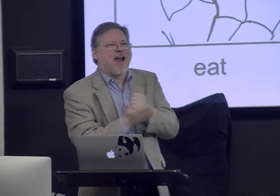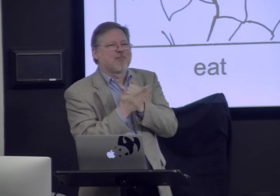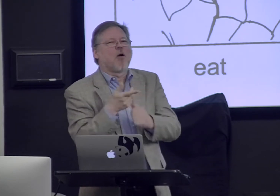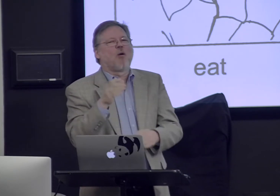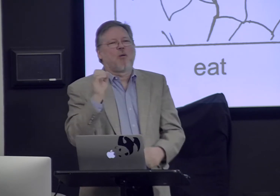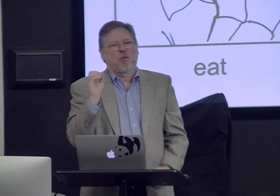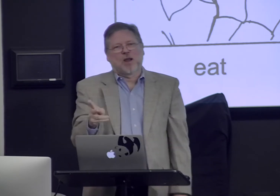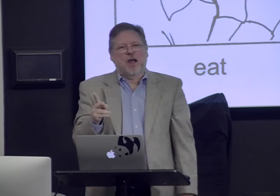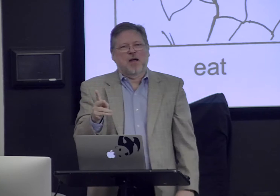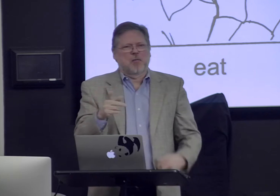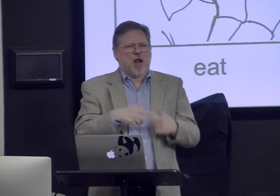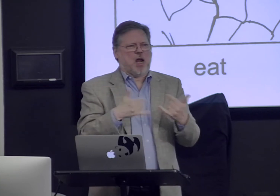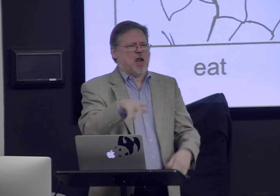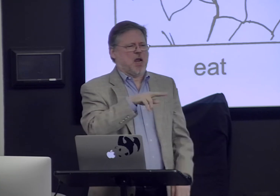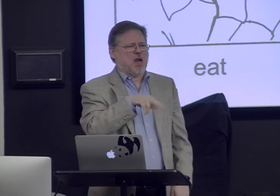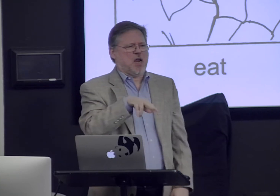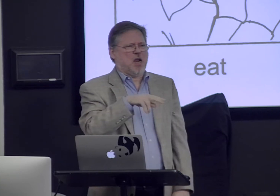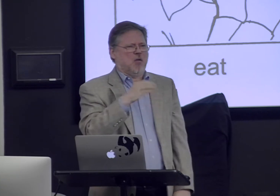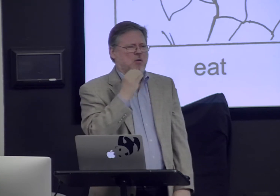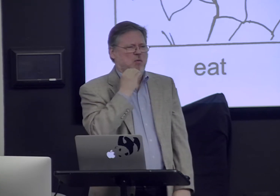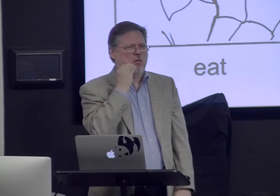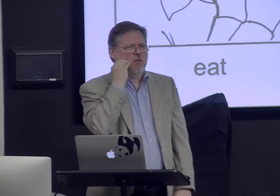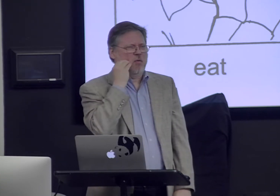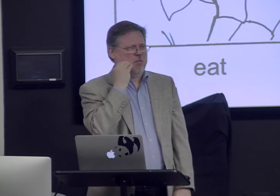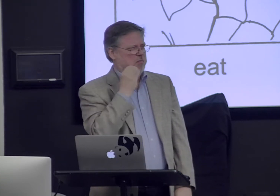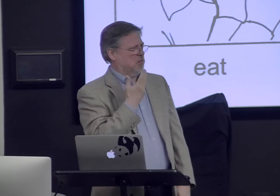storing combinations of items to result in new meanings.